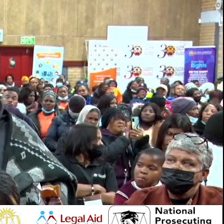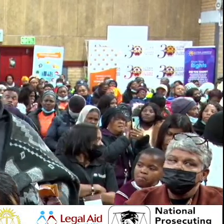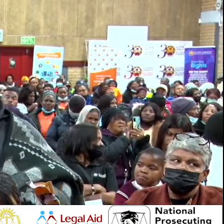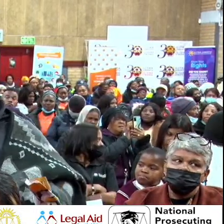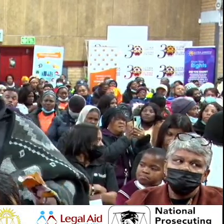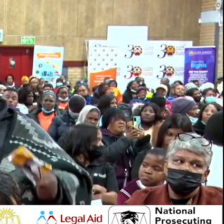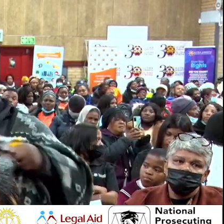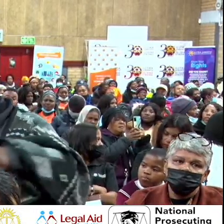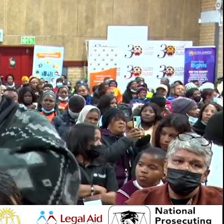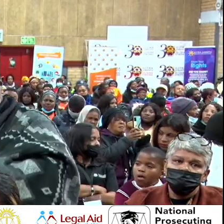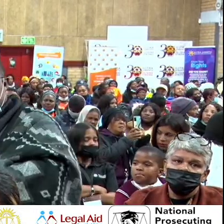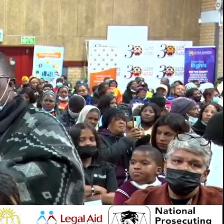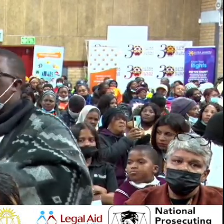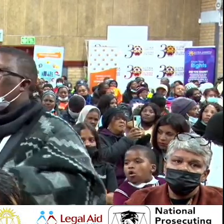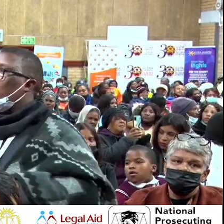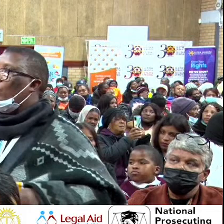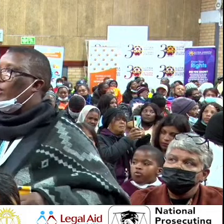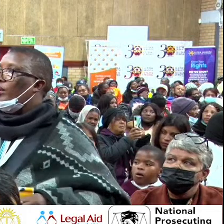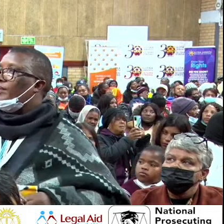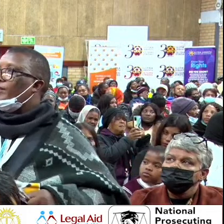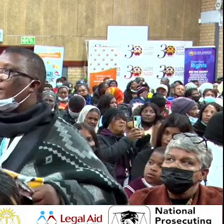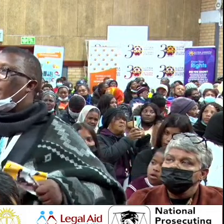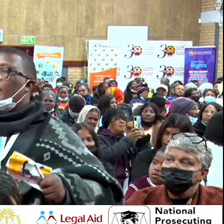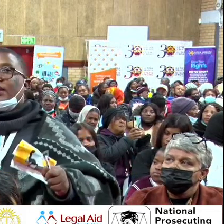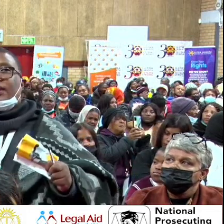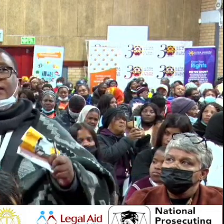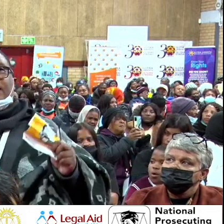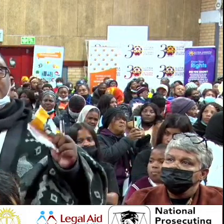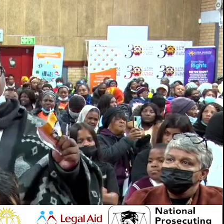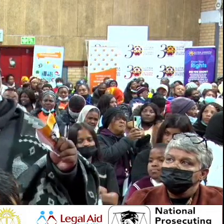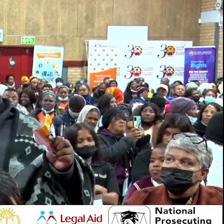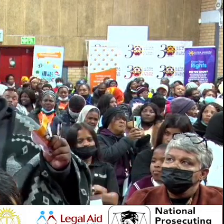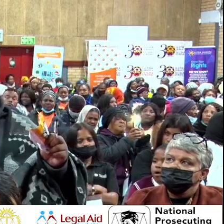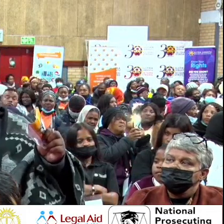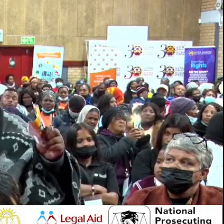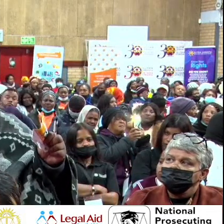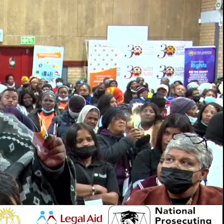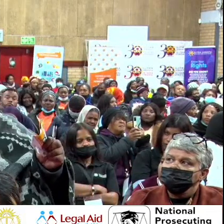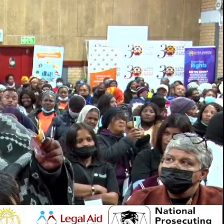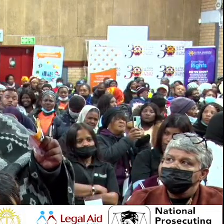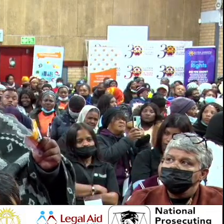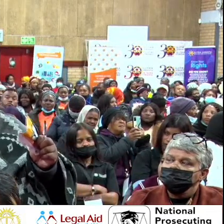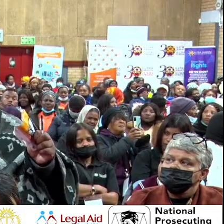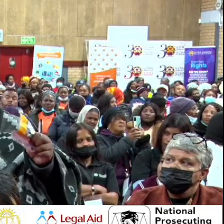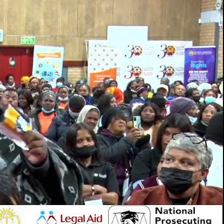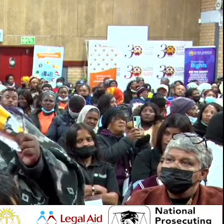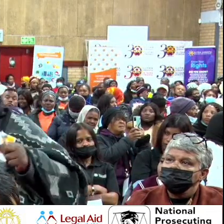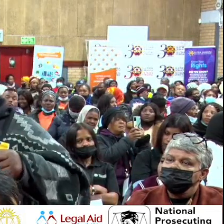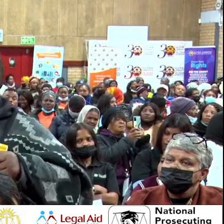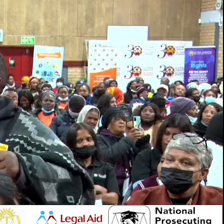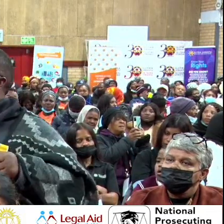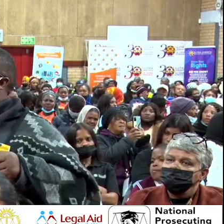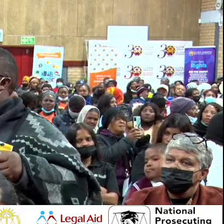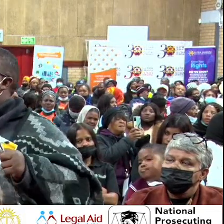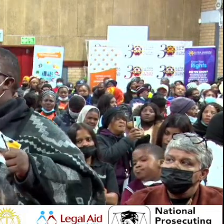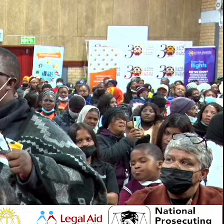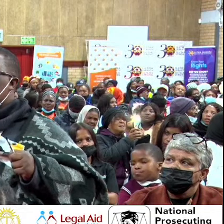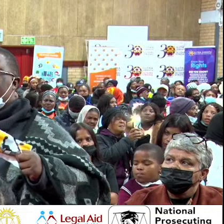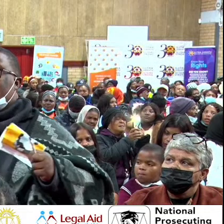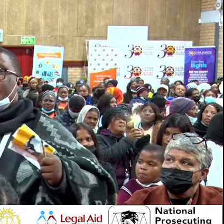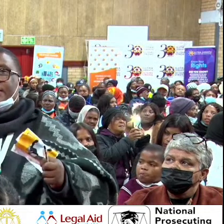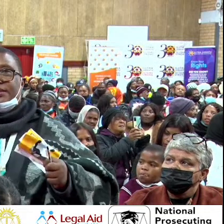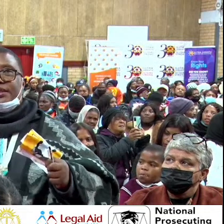Mohammed, was here in this hall. The theme of that day was the sexual offenses and